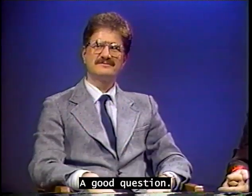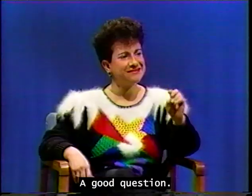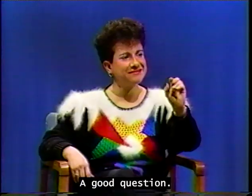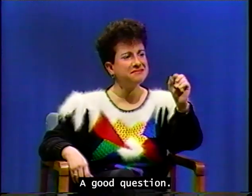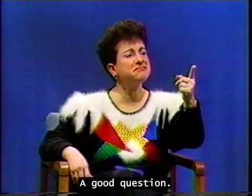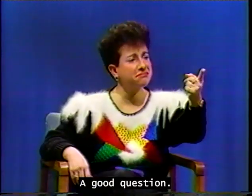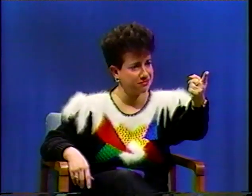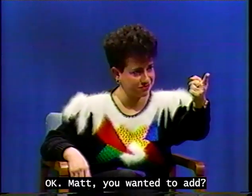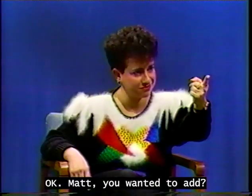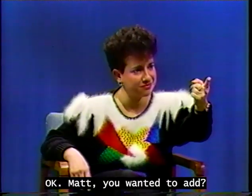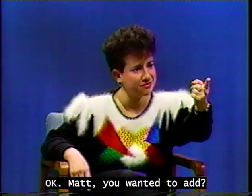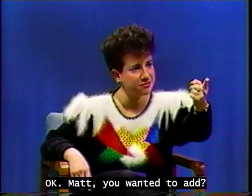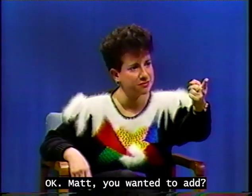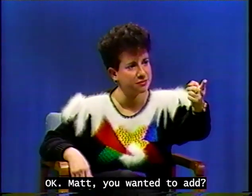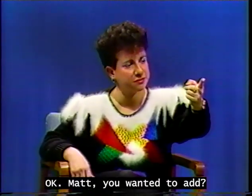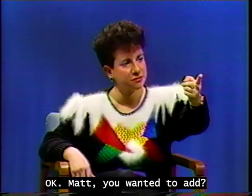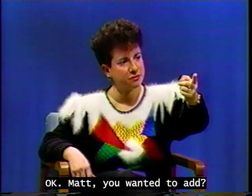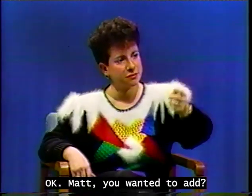question. Okay, Matt, you wanted to add?